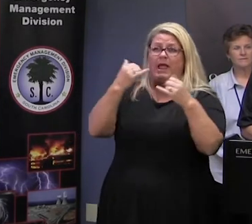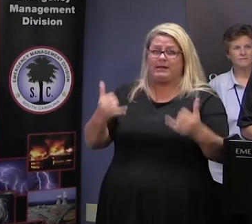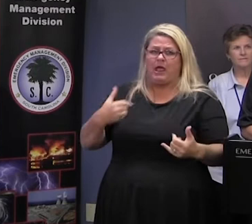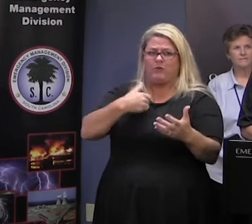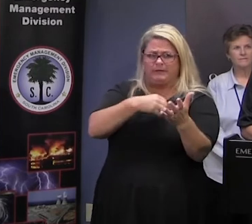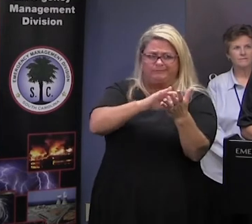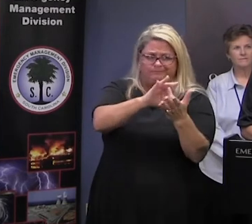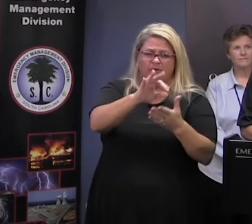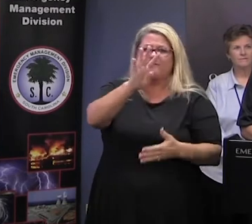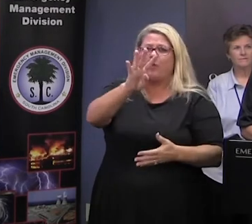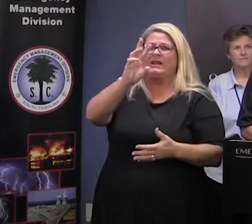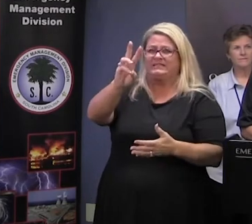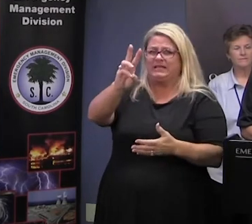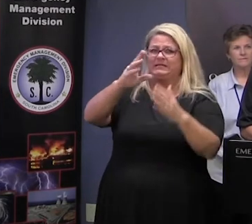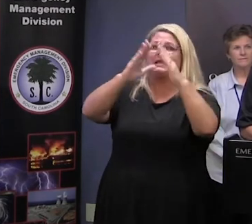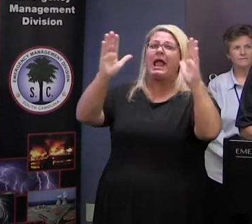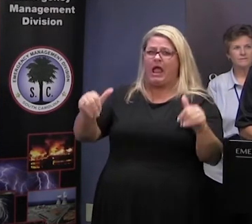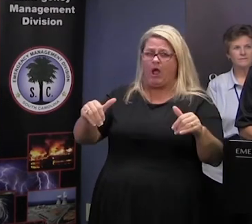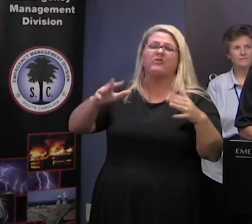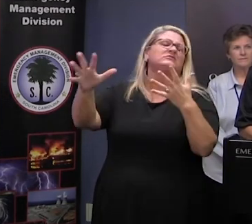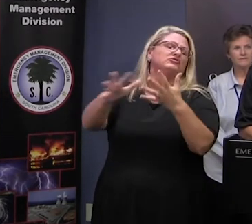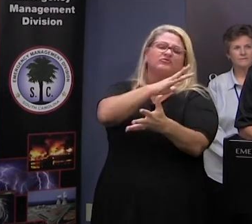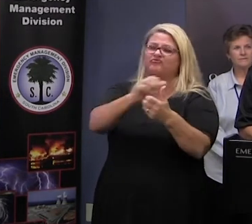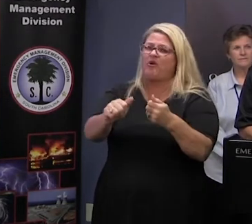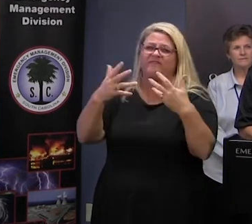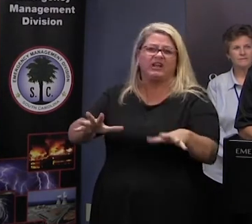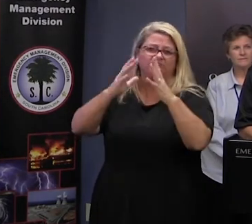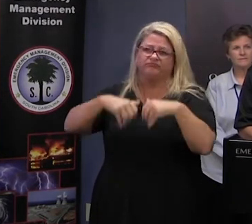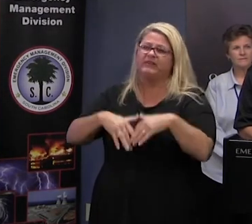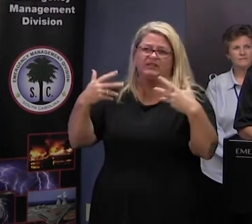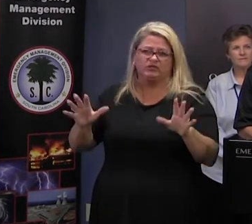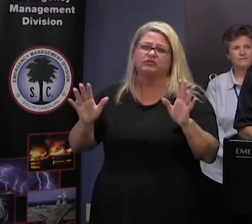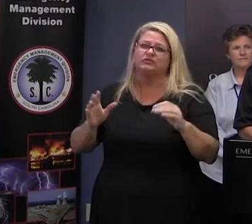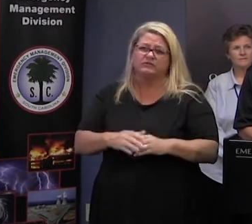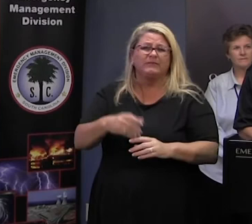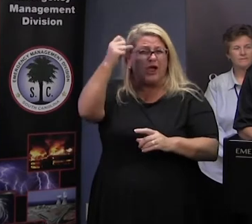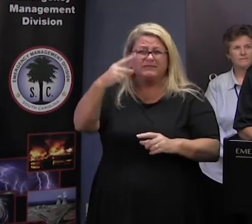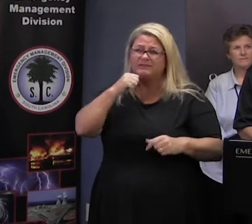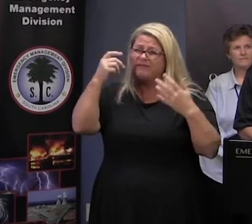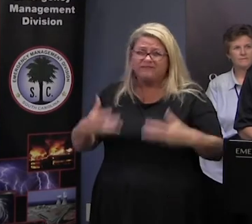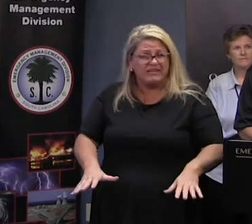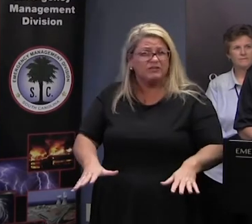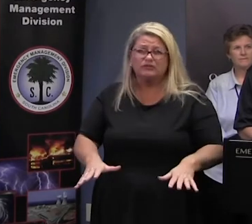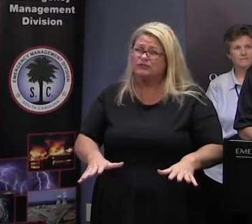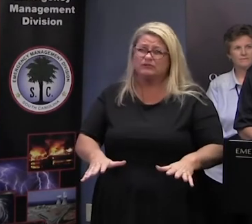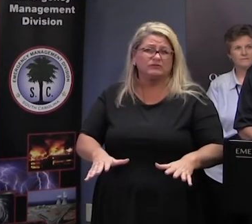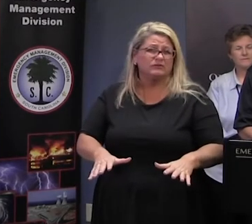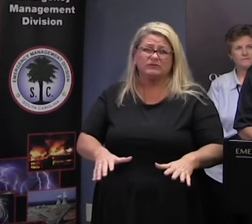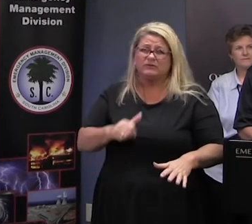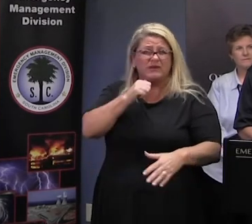we consider destroyed. But as the governor said, this is unfolding. We're still doing recovery